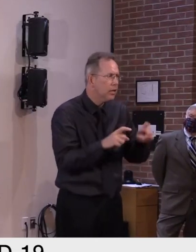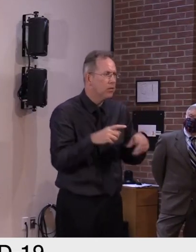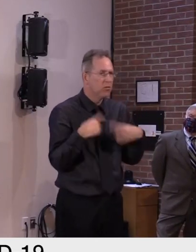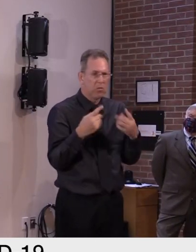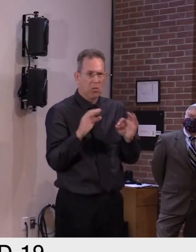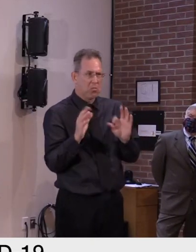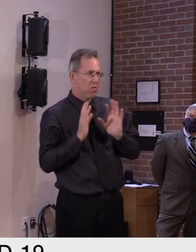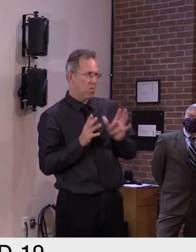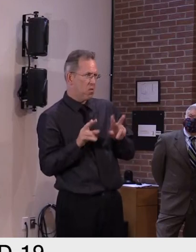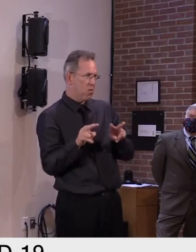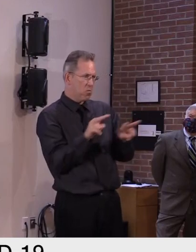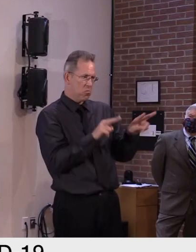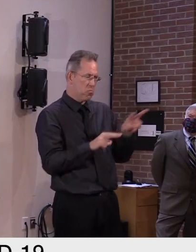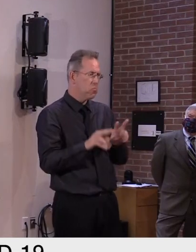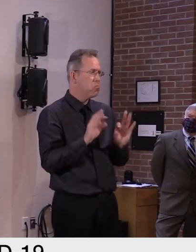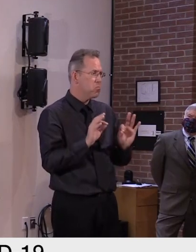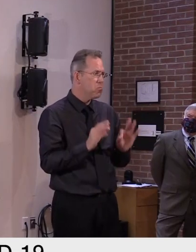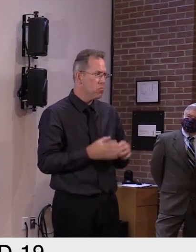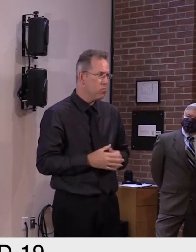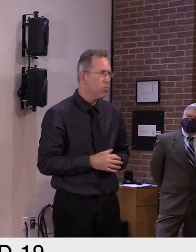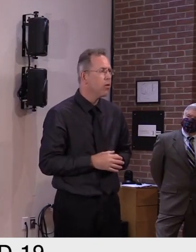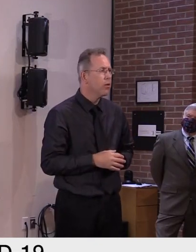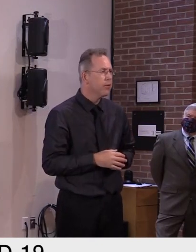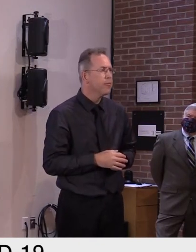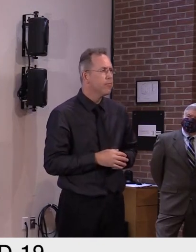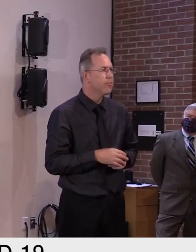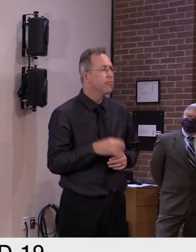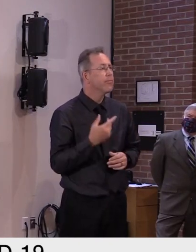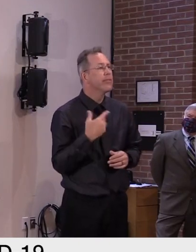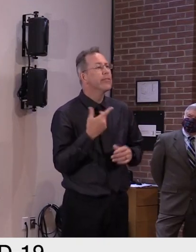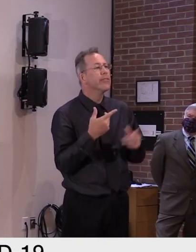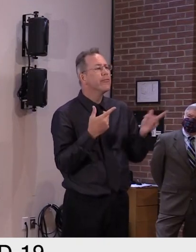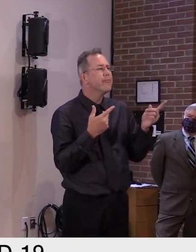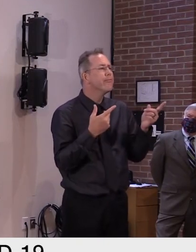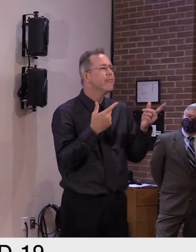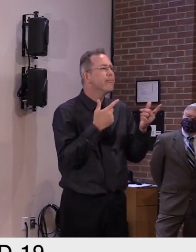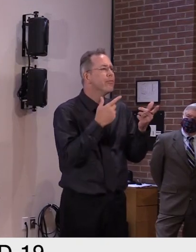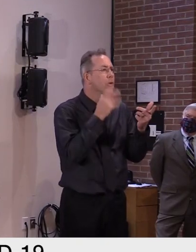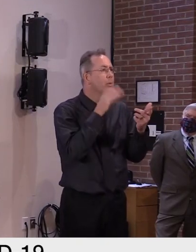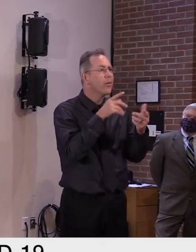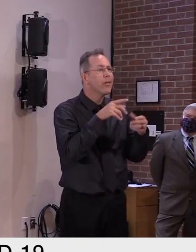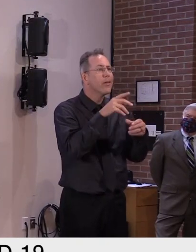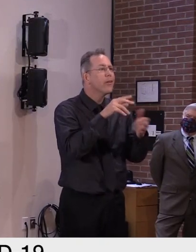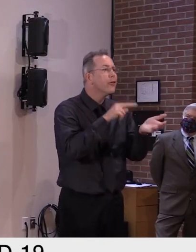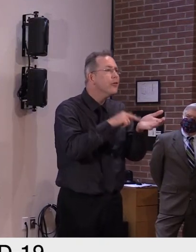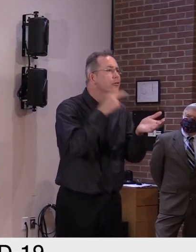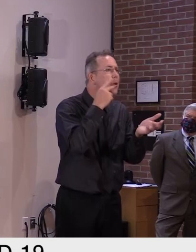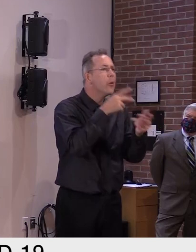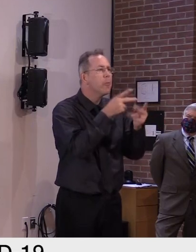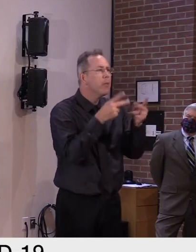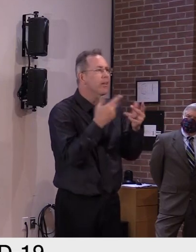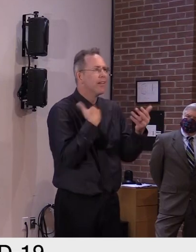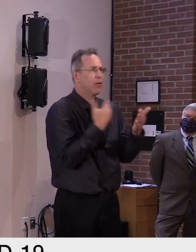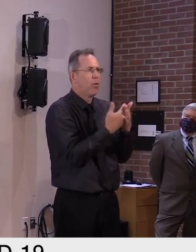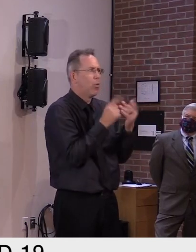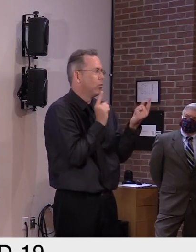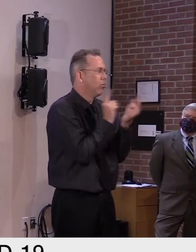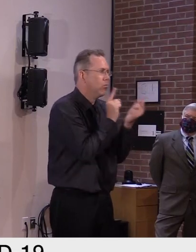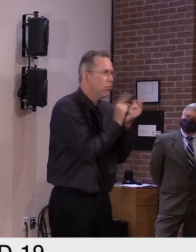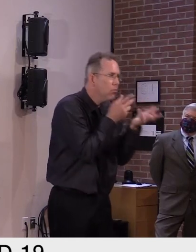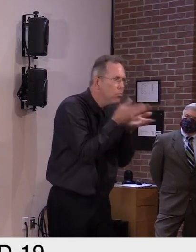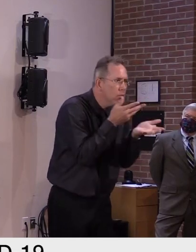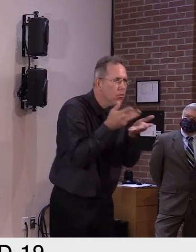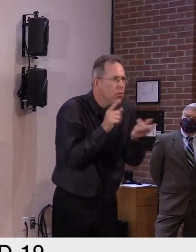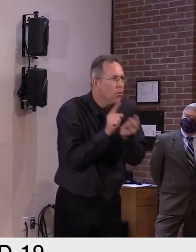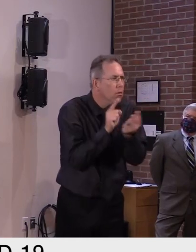or be working with risky populations, we really need to be able to do that repetitively. And